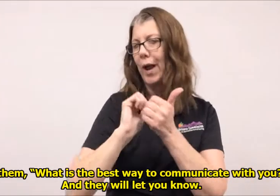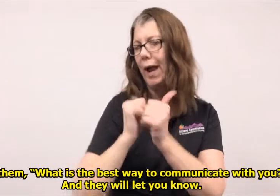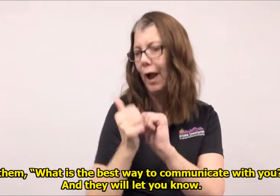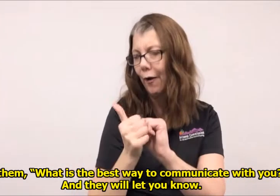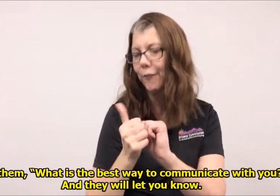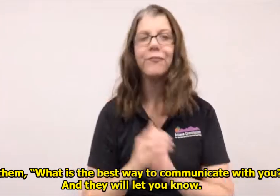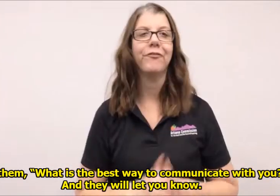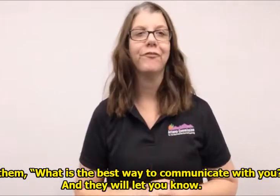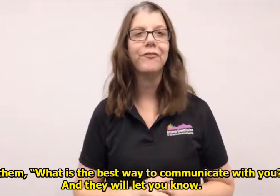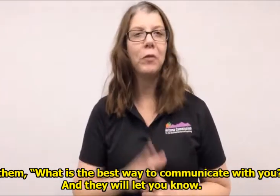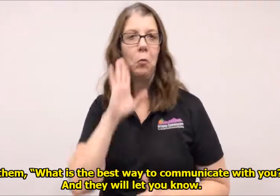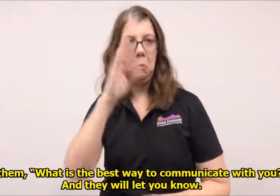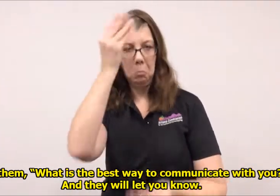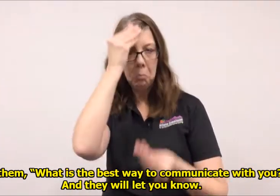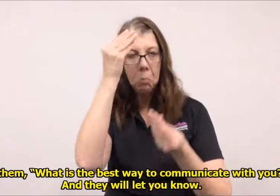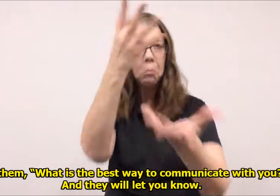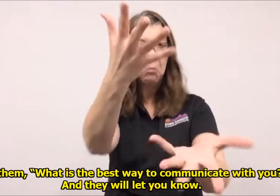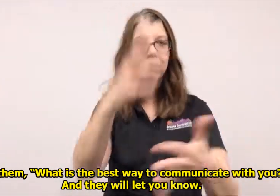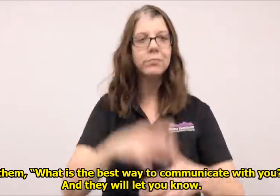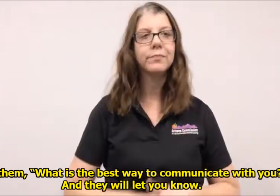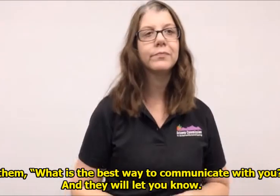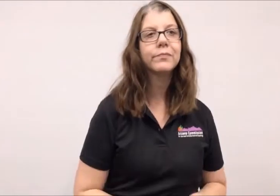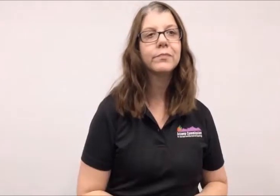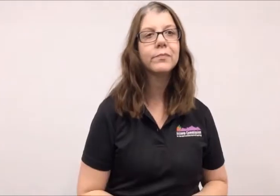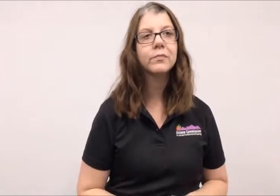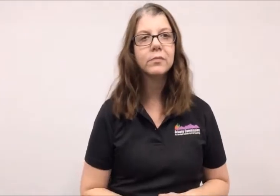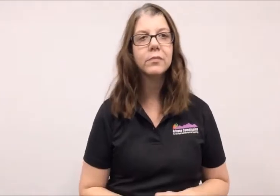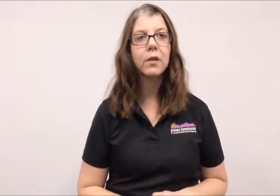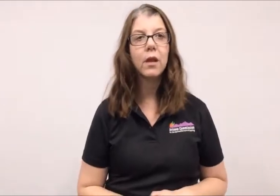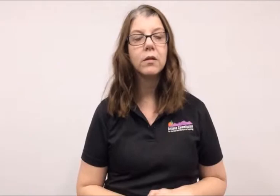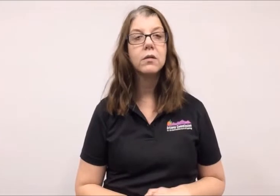you? And they will let you know.